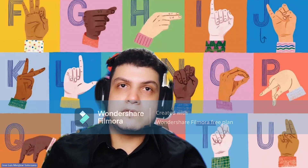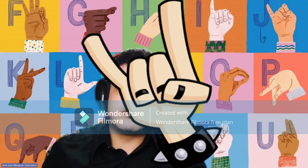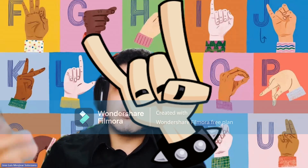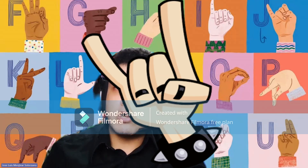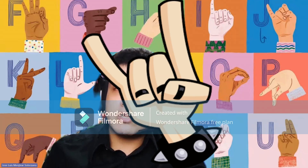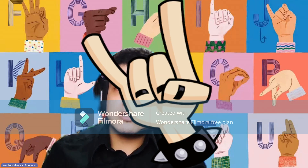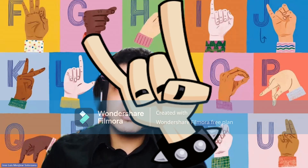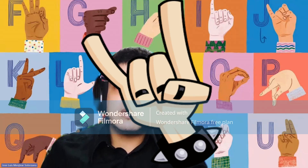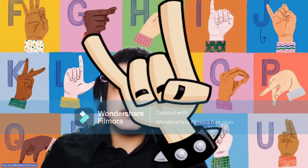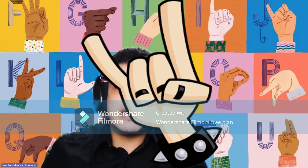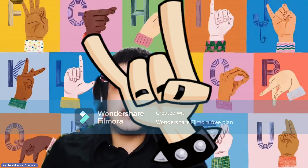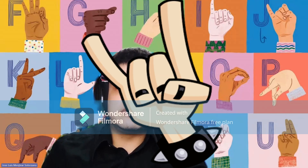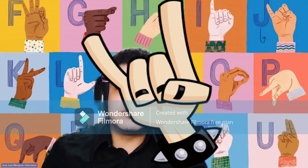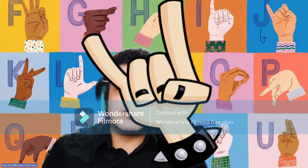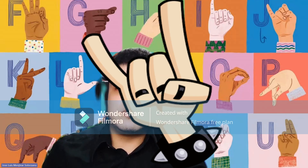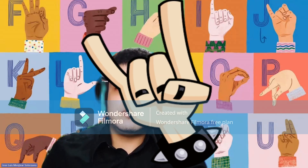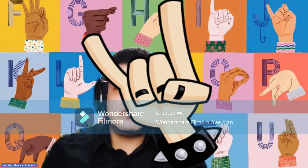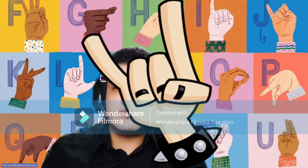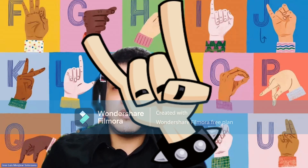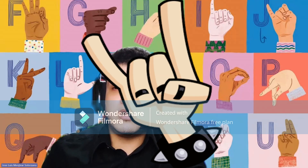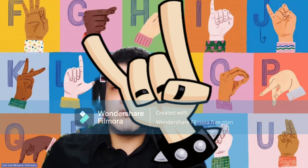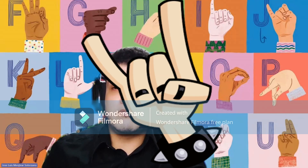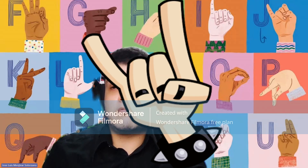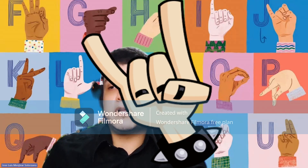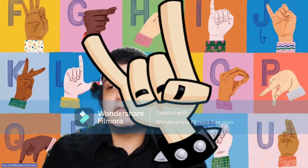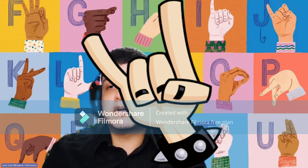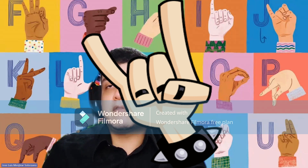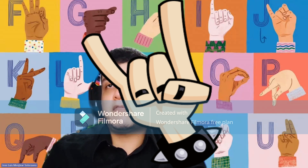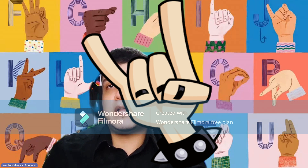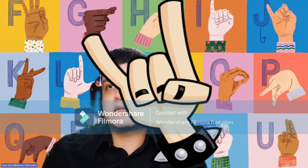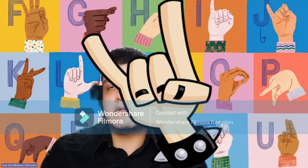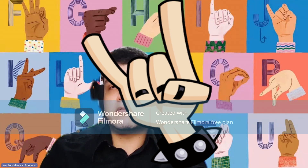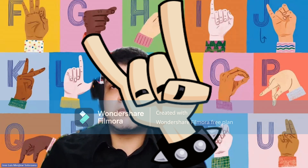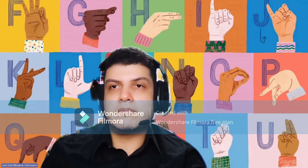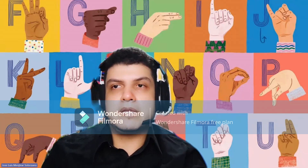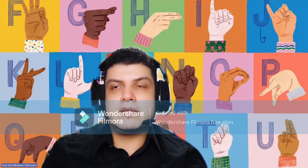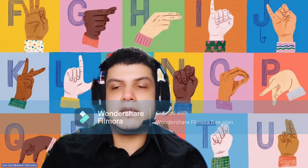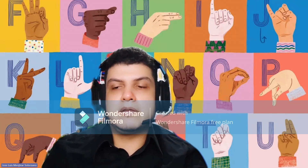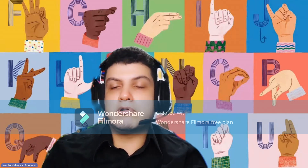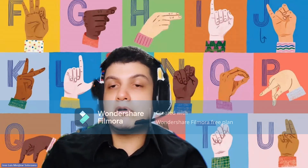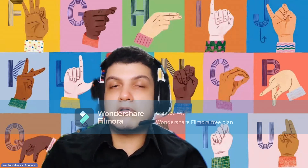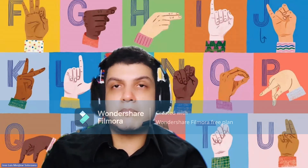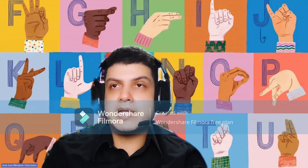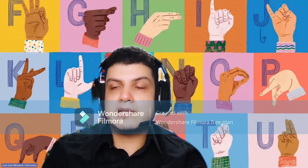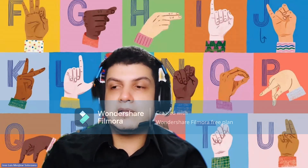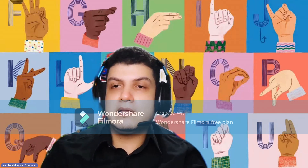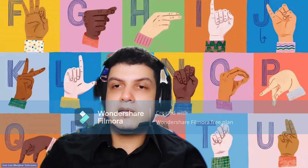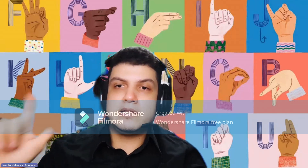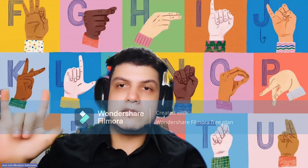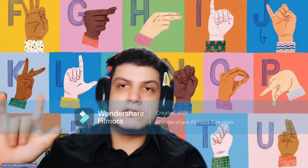for rock that you can do uh, when you are a fan of rock or metal, and